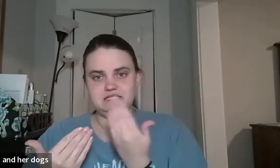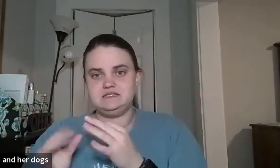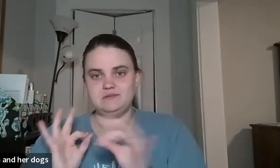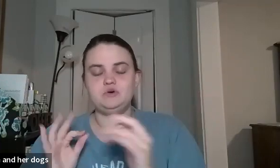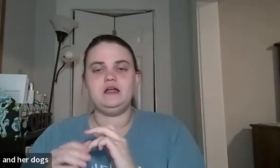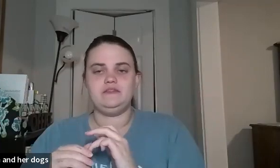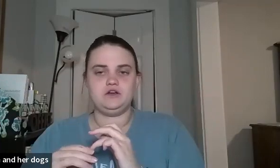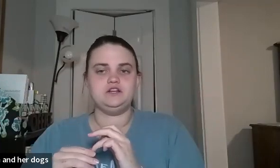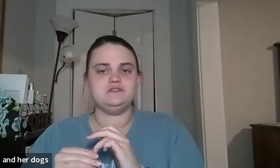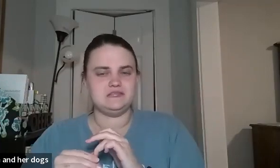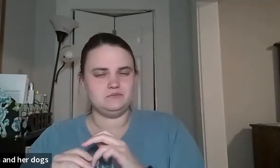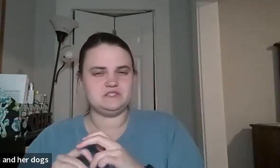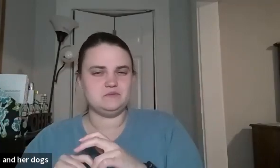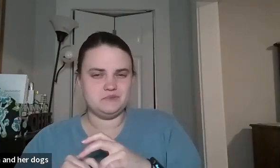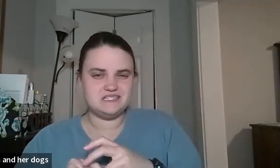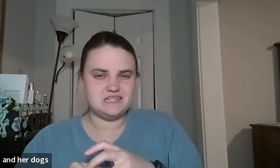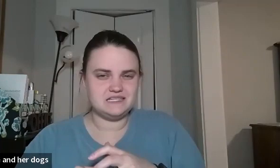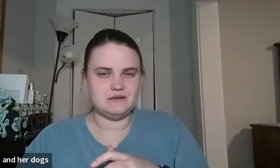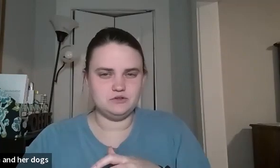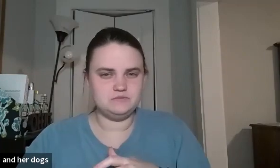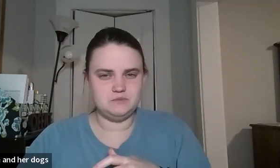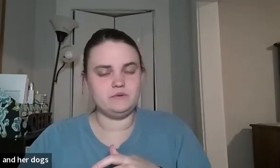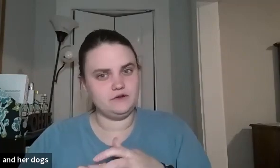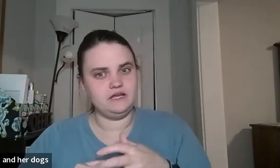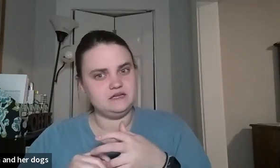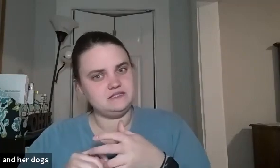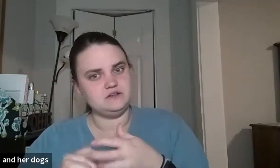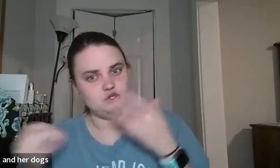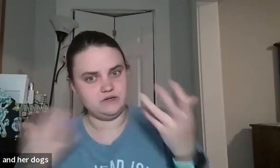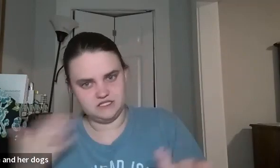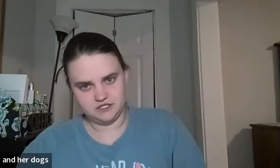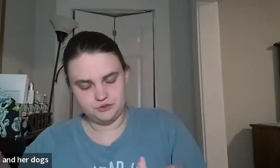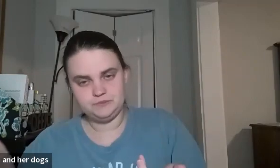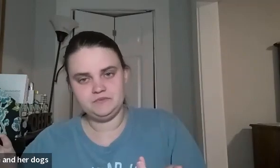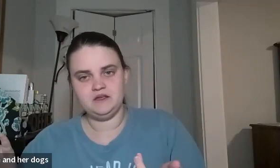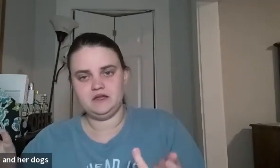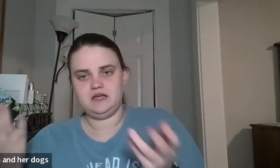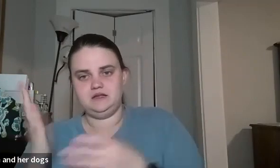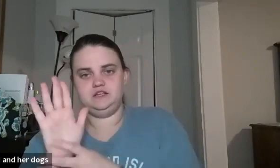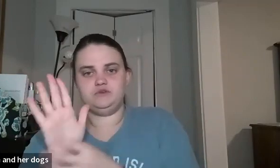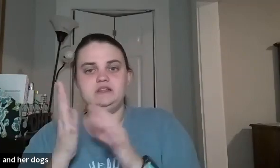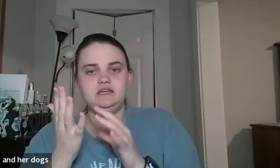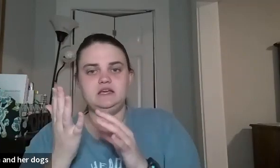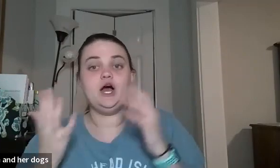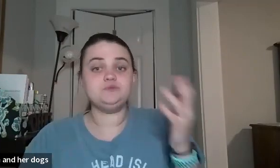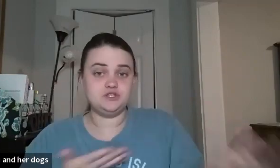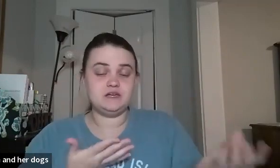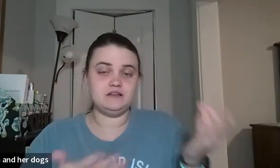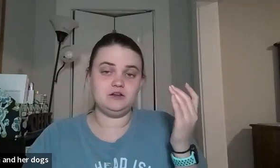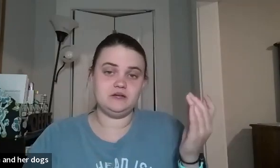and simple. Like they're going to do the similar mistakes that most people when learning ASL is going to do. And he really, it helps you get a little bit